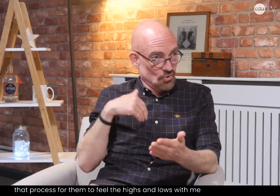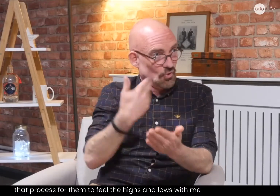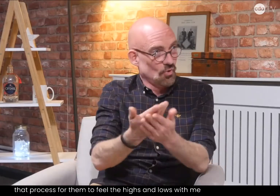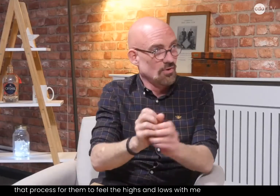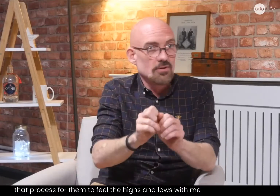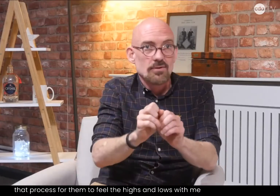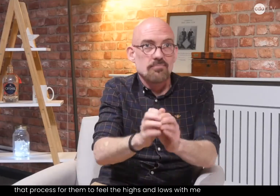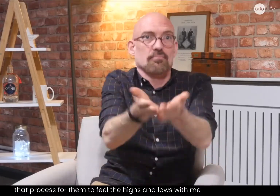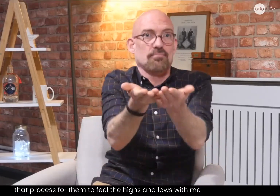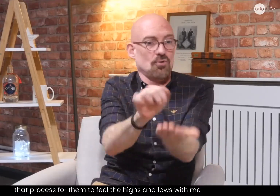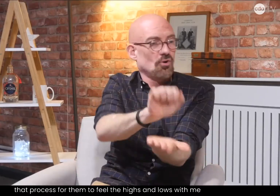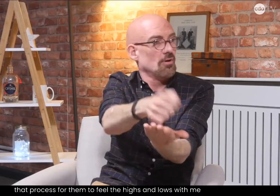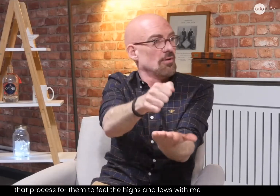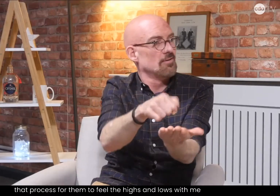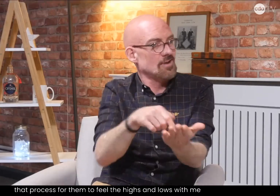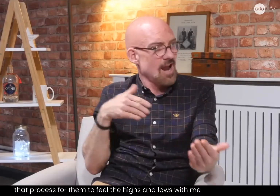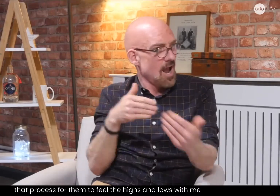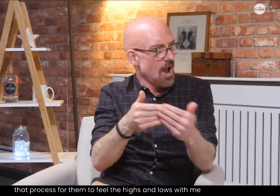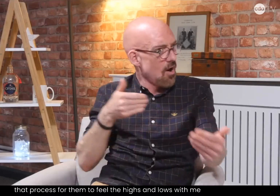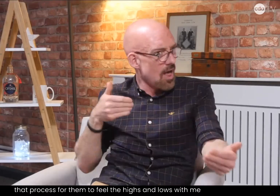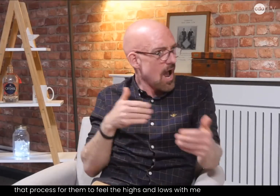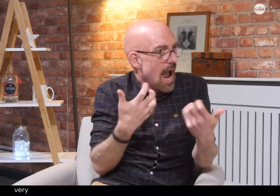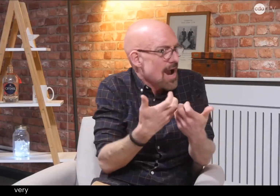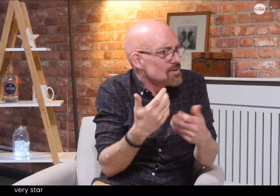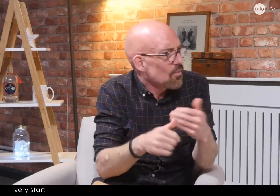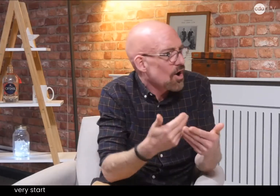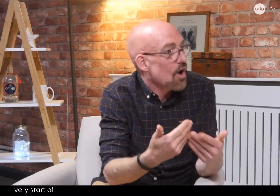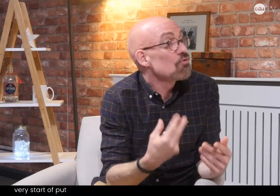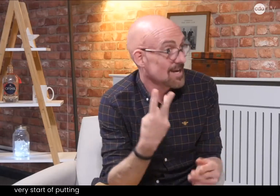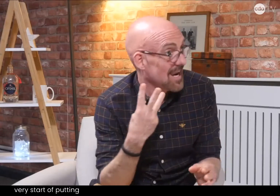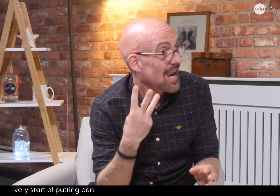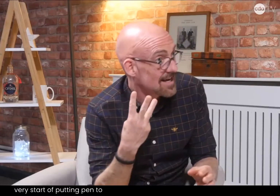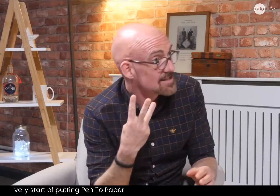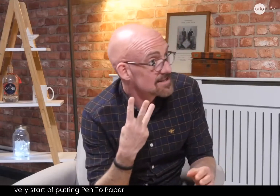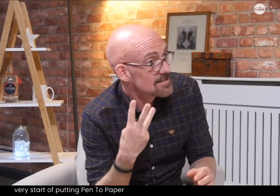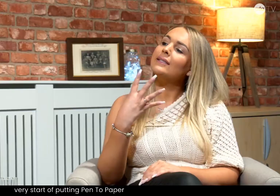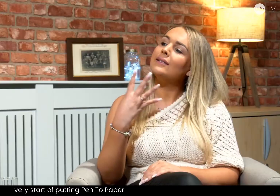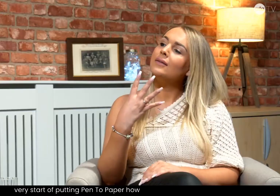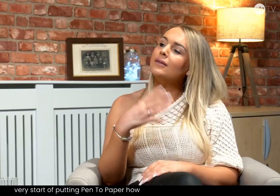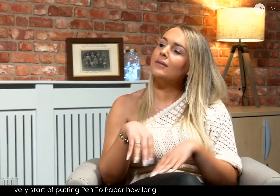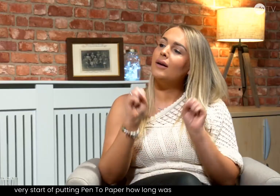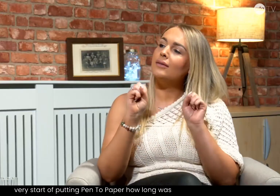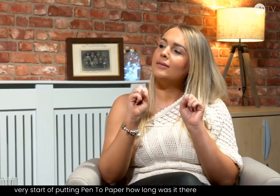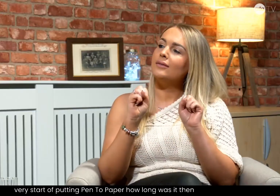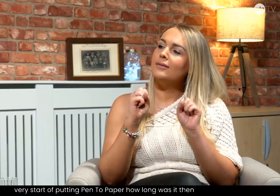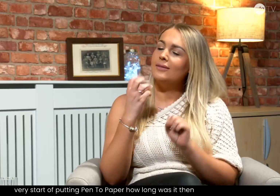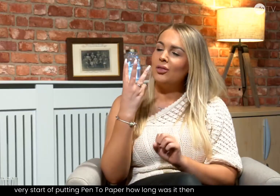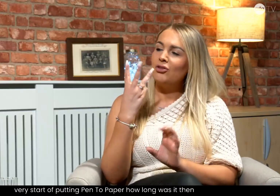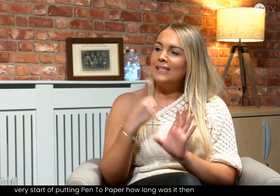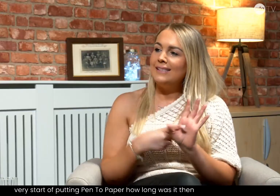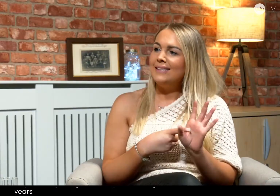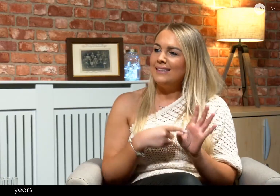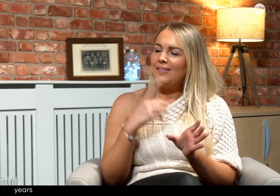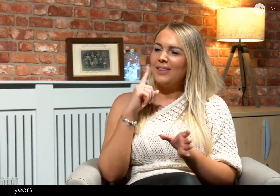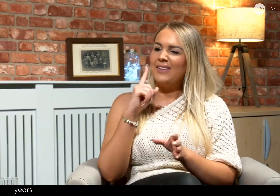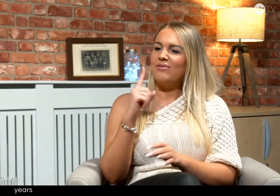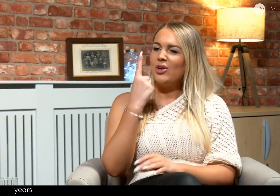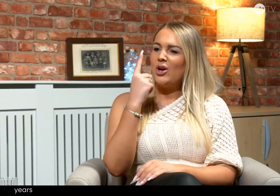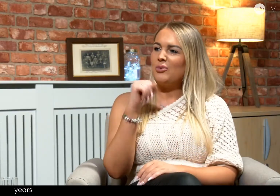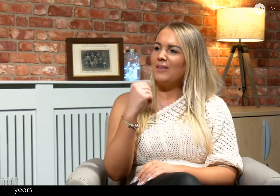So from the very start of putting pen to paper, how long was it then? 3 years? Yes, it was 3 years in